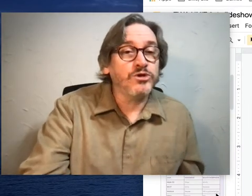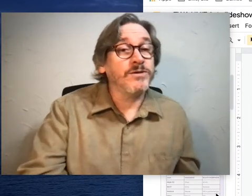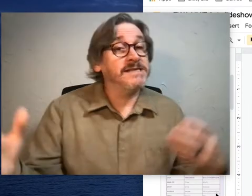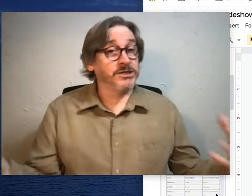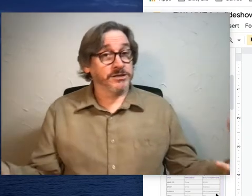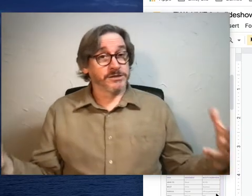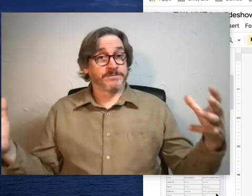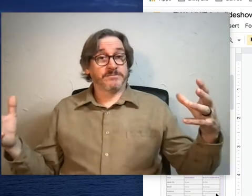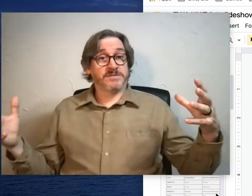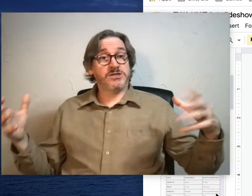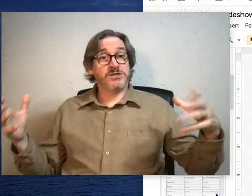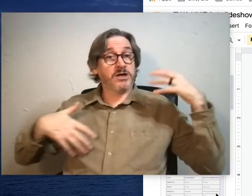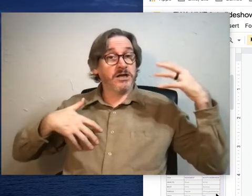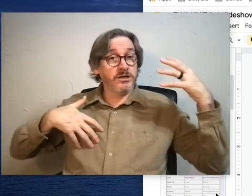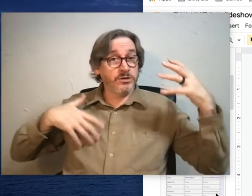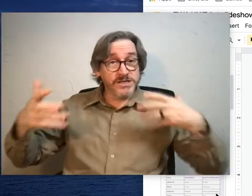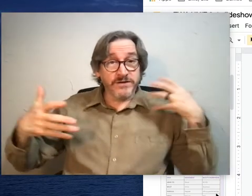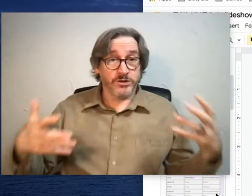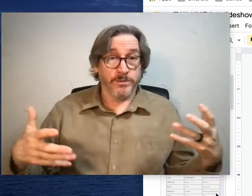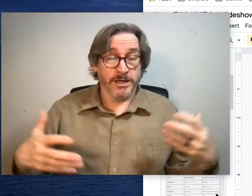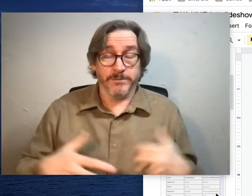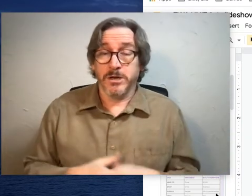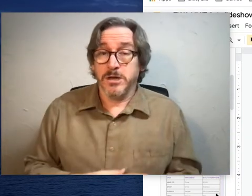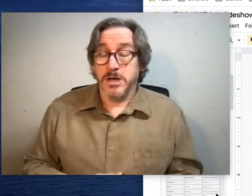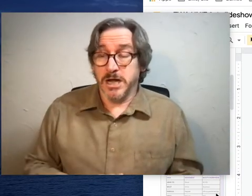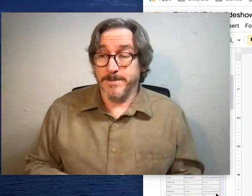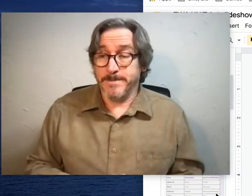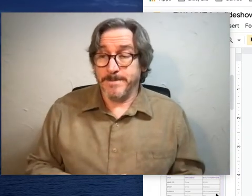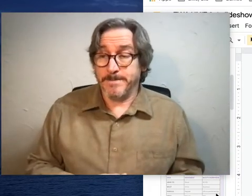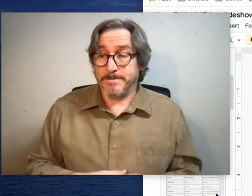So transitions. Since we're using a visual medium